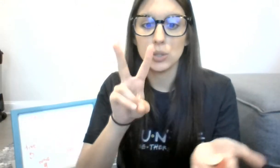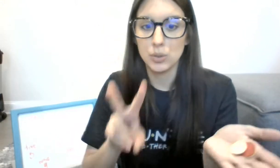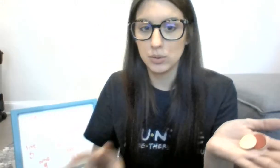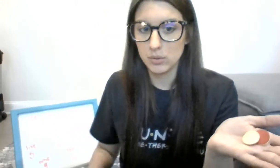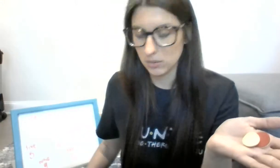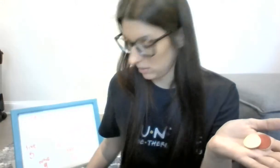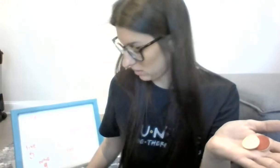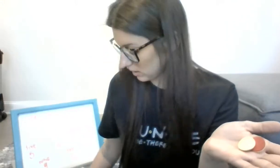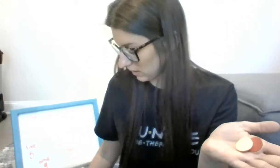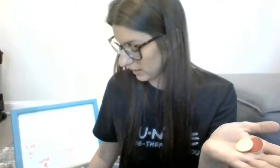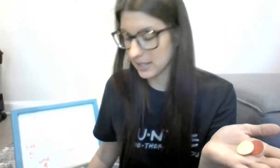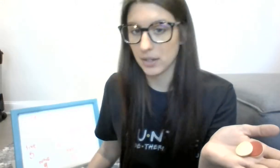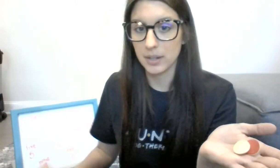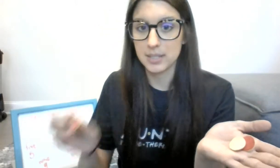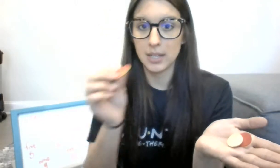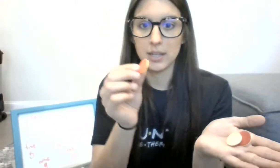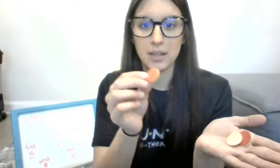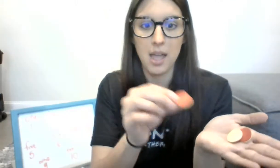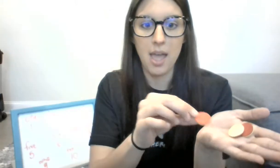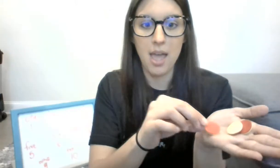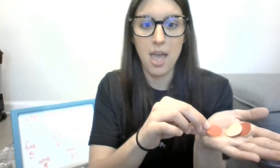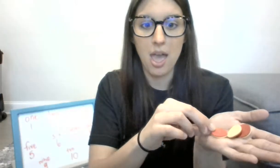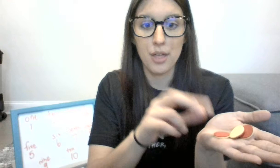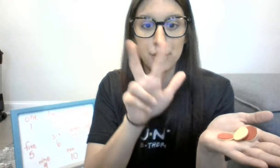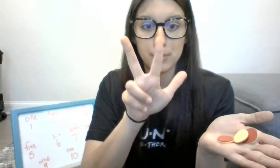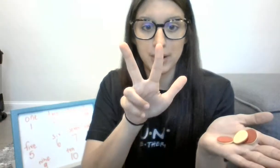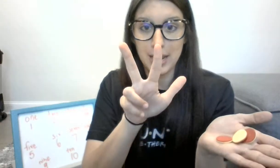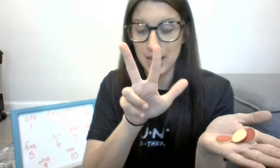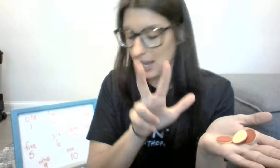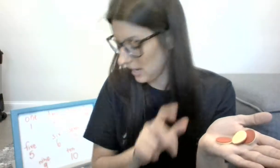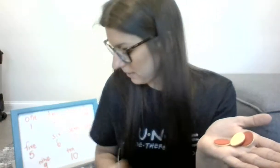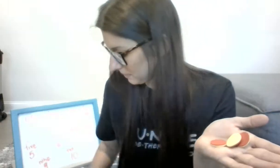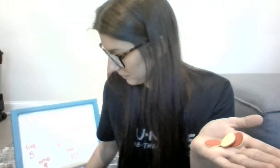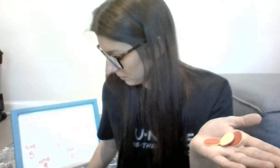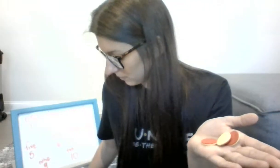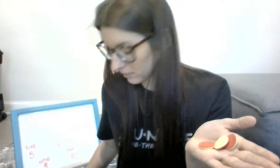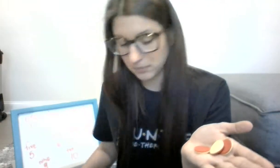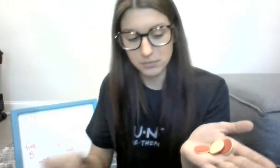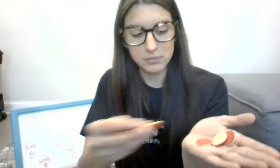2, let's go like that so you can see. 3,